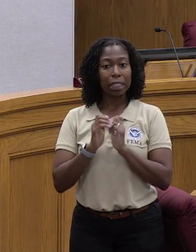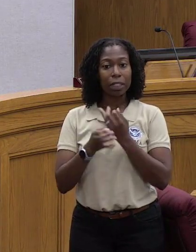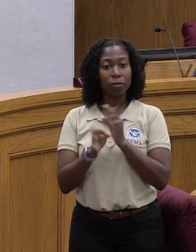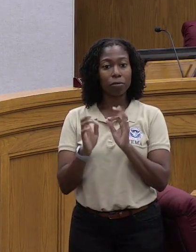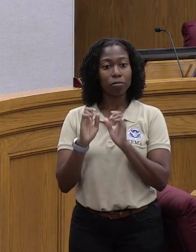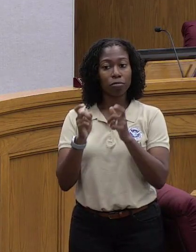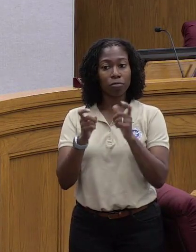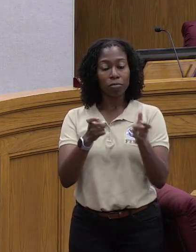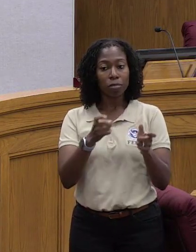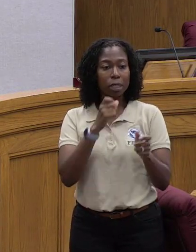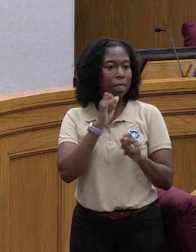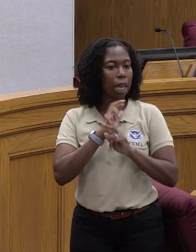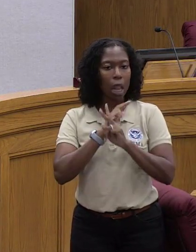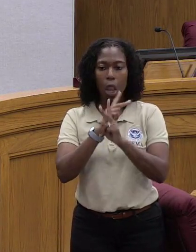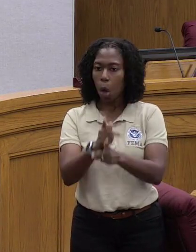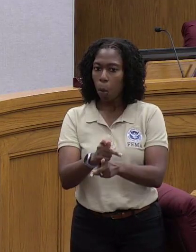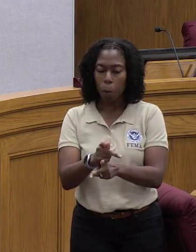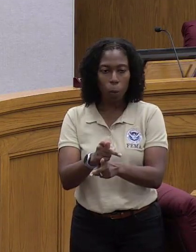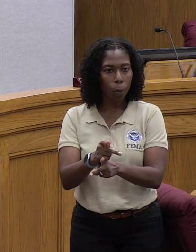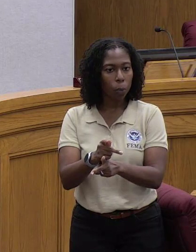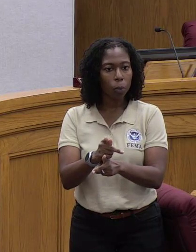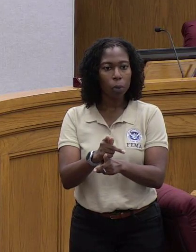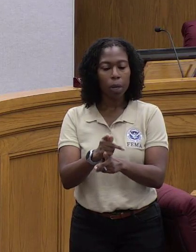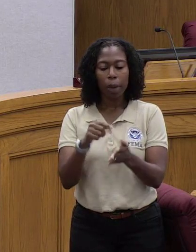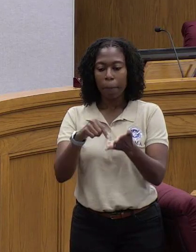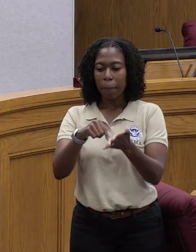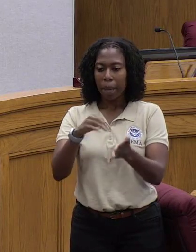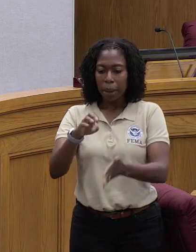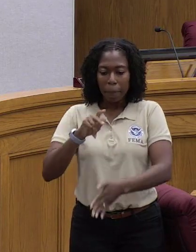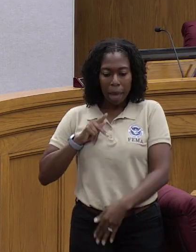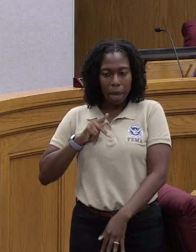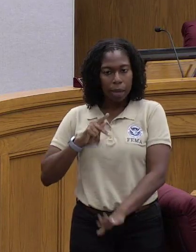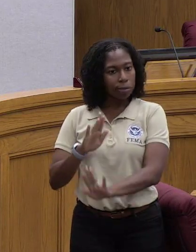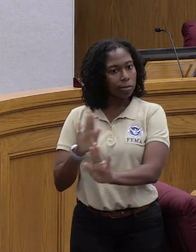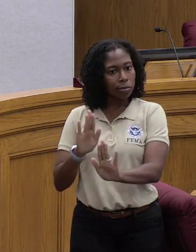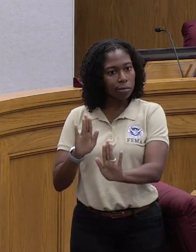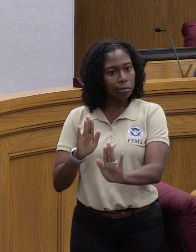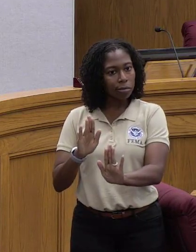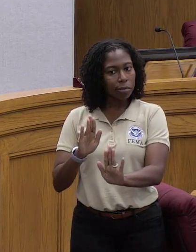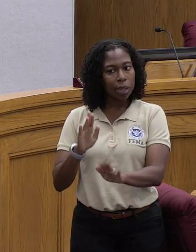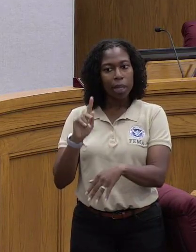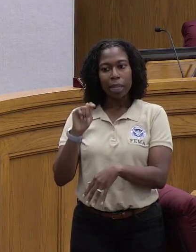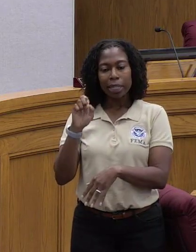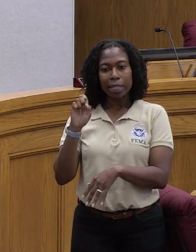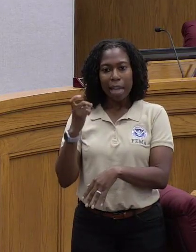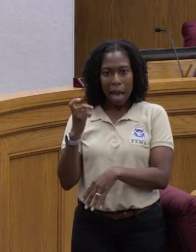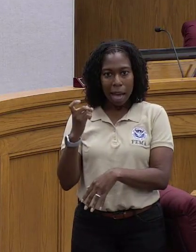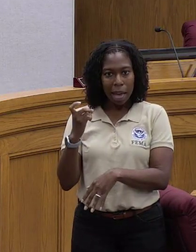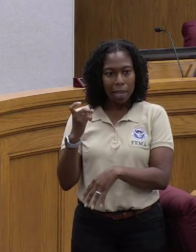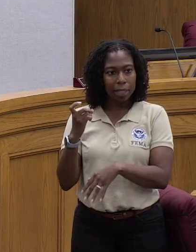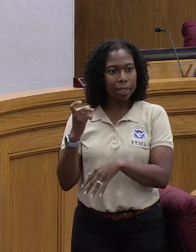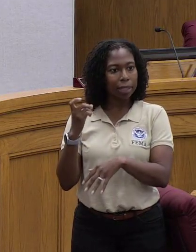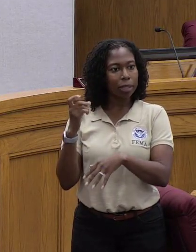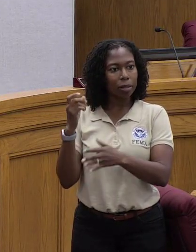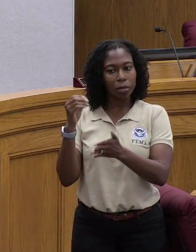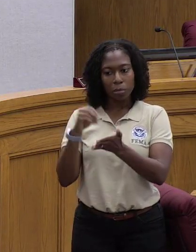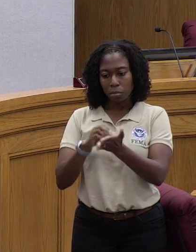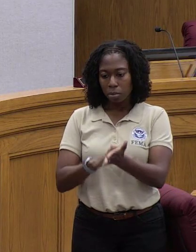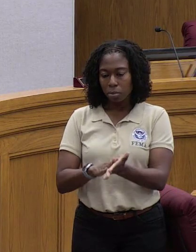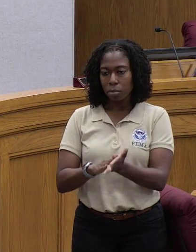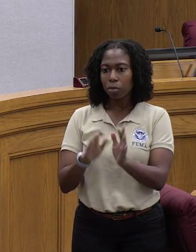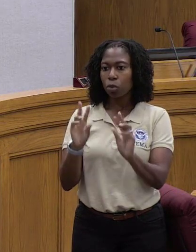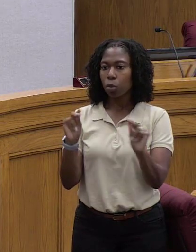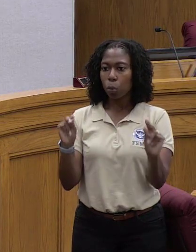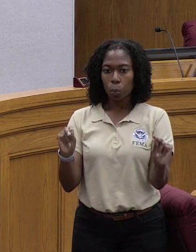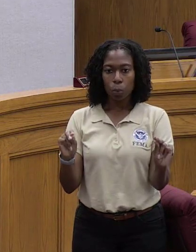be paid back to FEMA. It is not taxable, but it must be used. This money